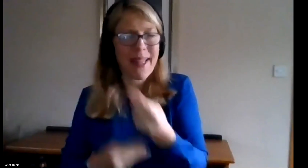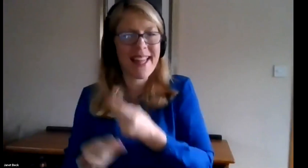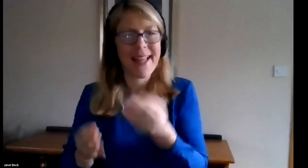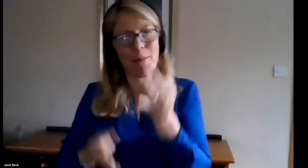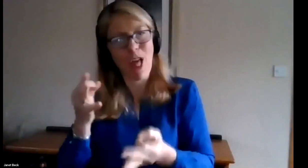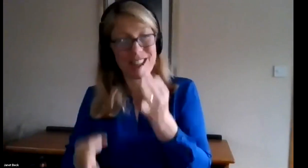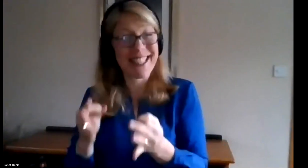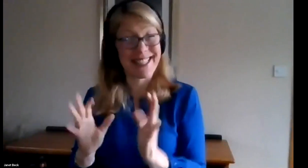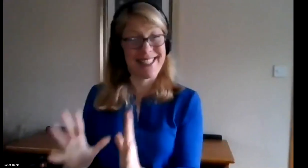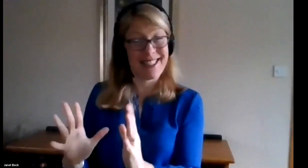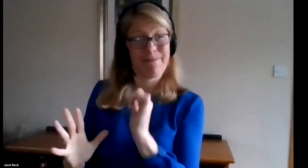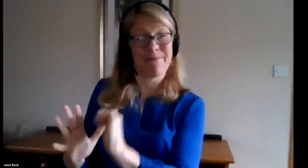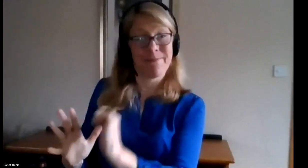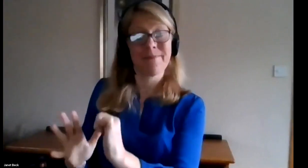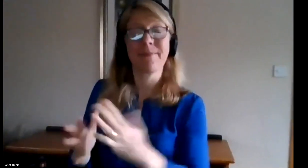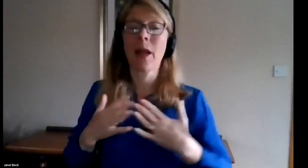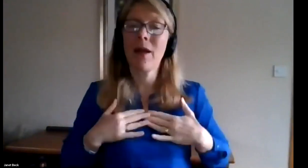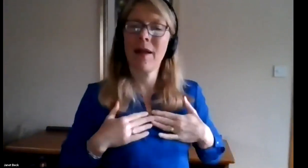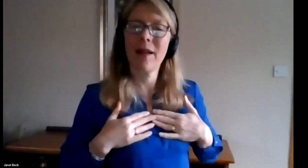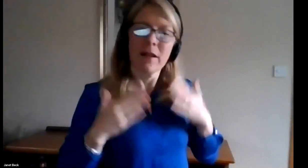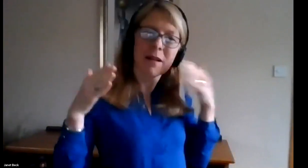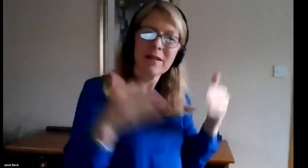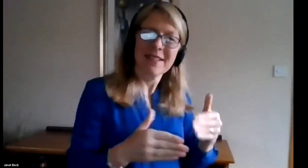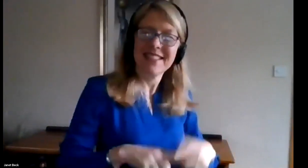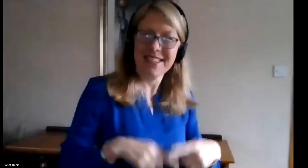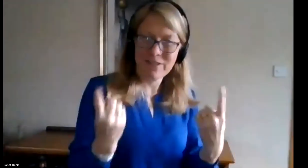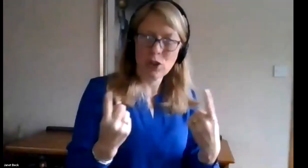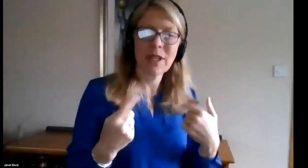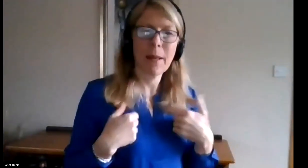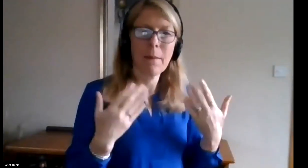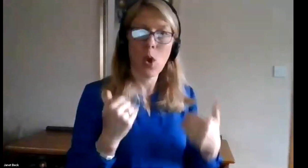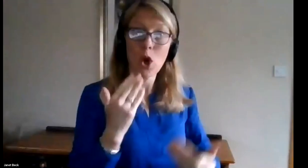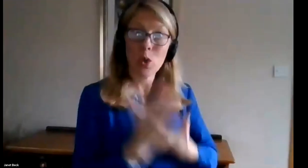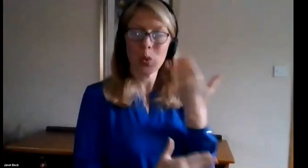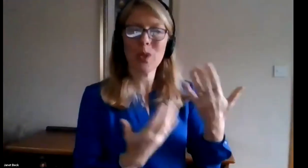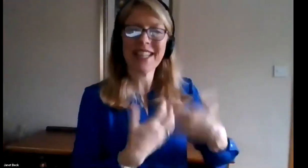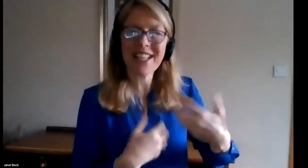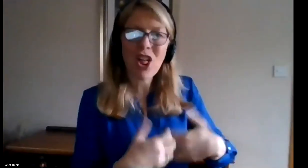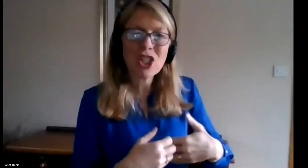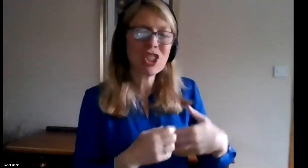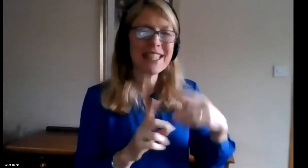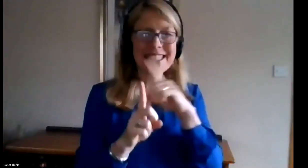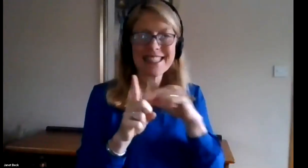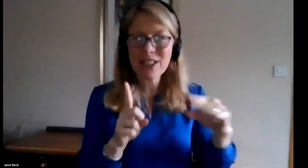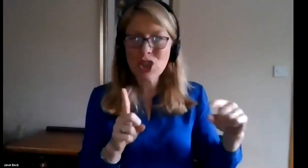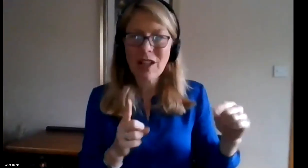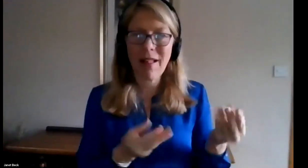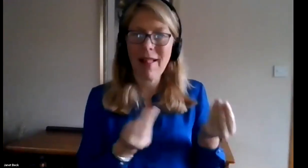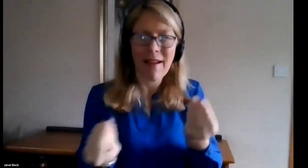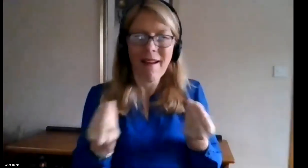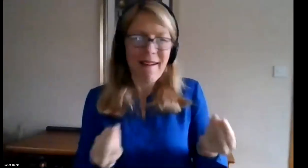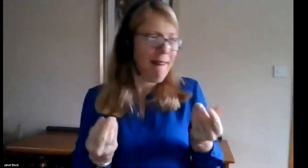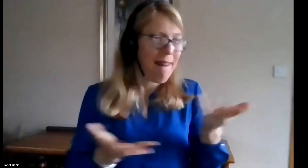of trajectory, and my research on new technologies, digital, diplomacy and